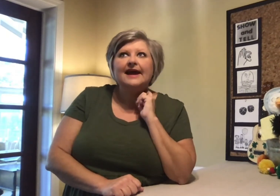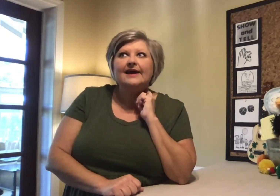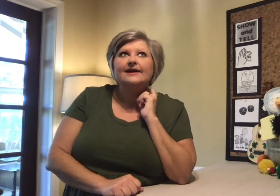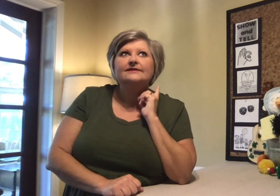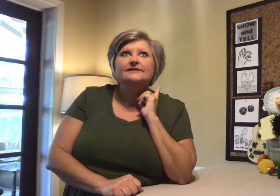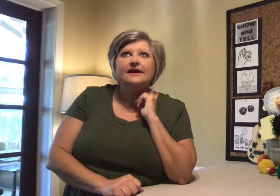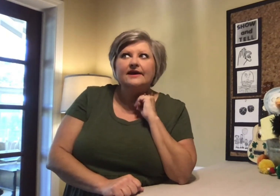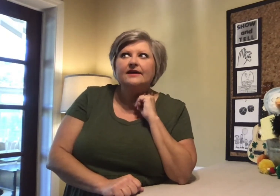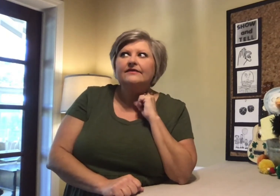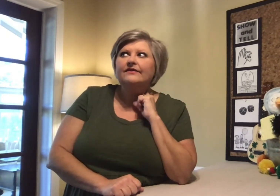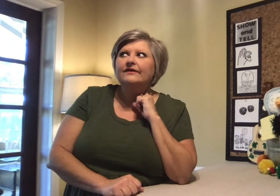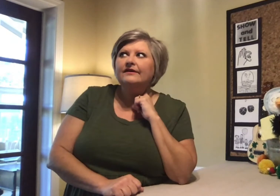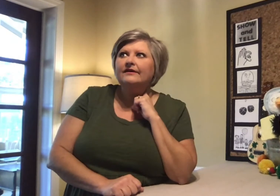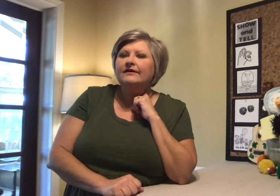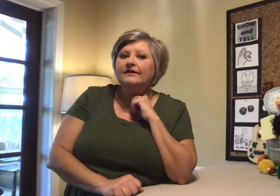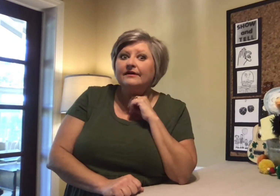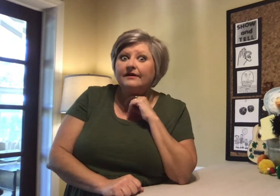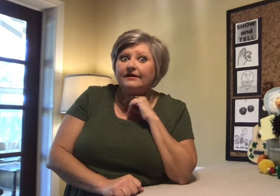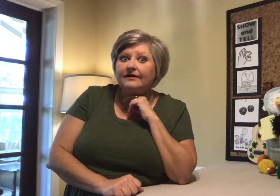cat and the